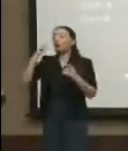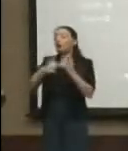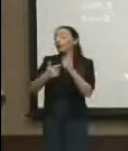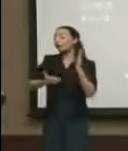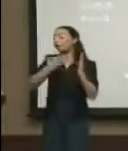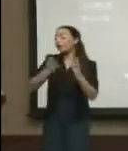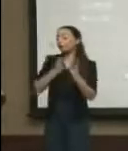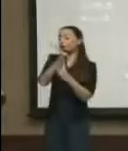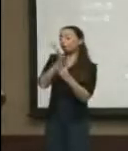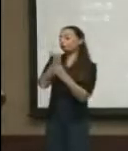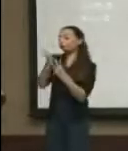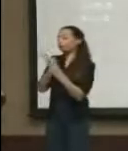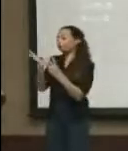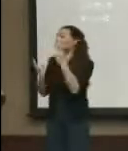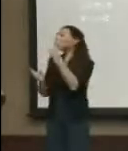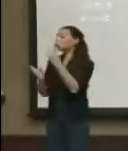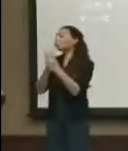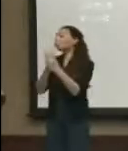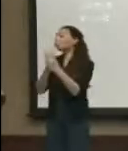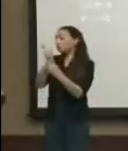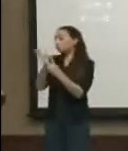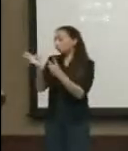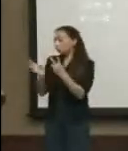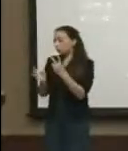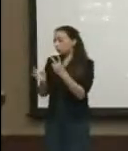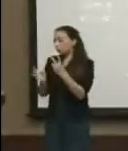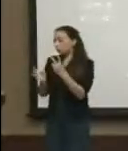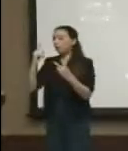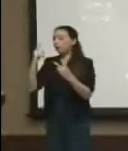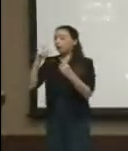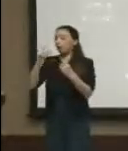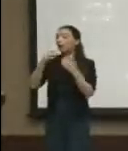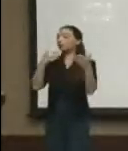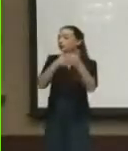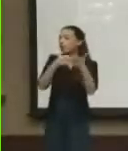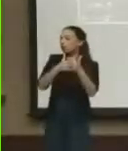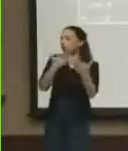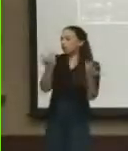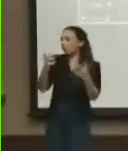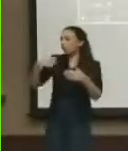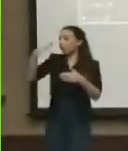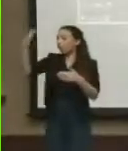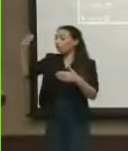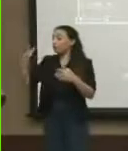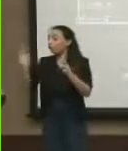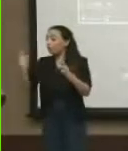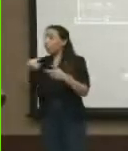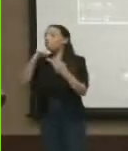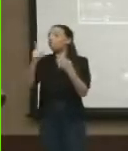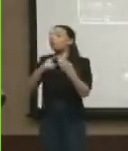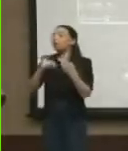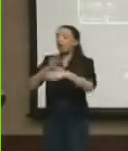different categories. One is sensory challenges and sensory challenges.